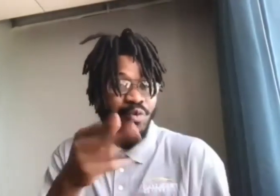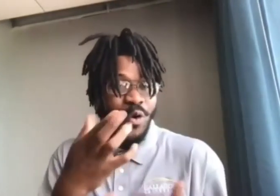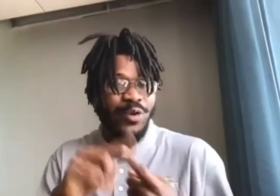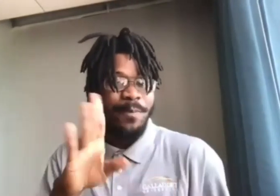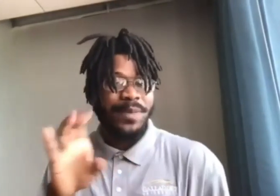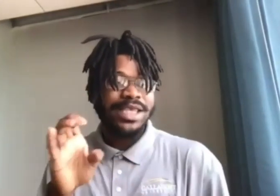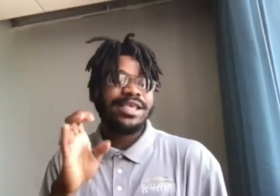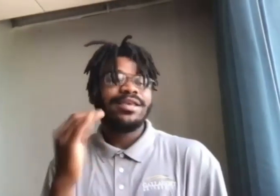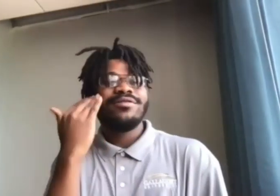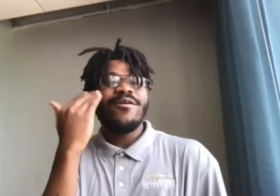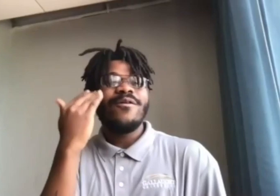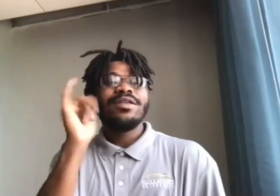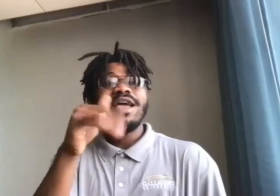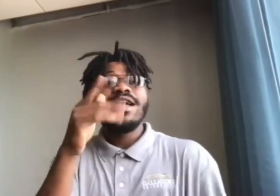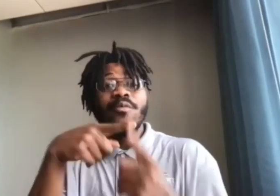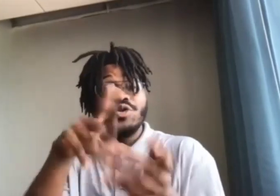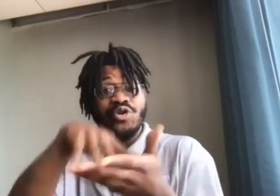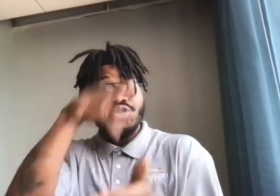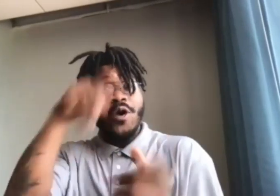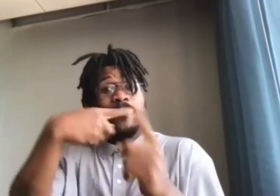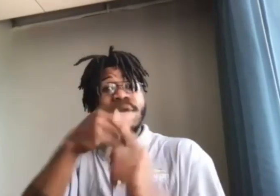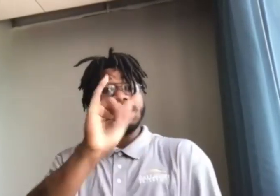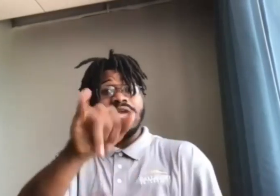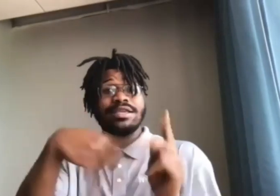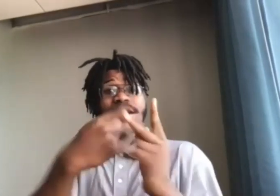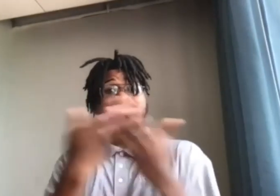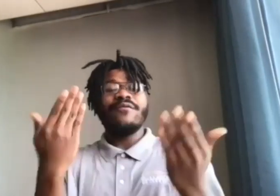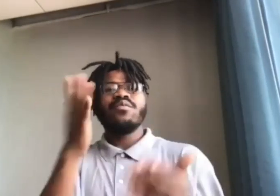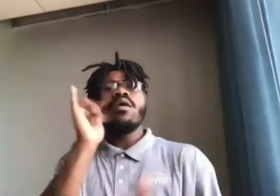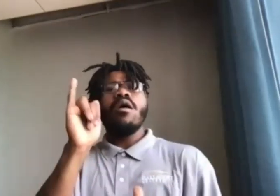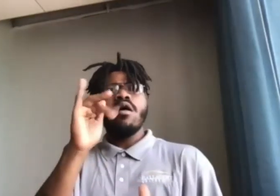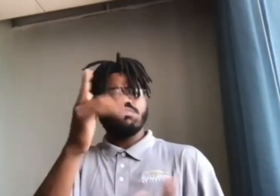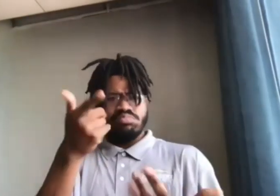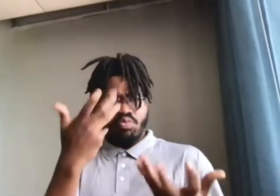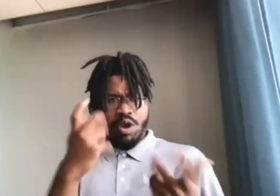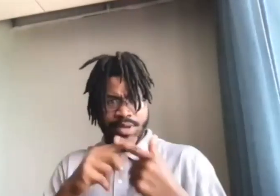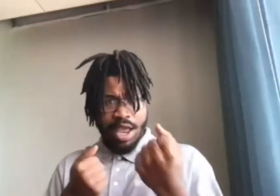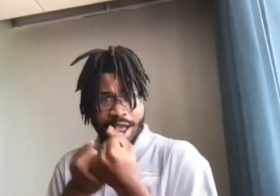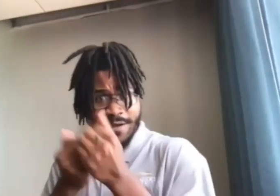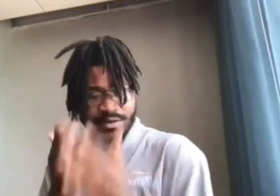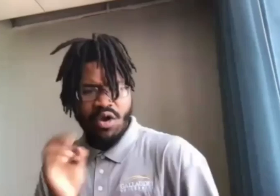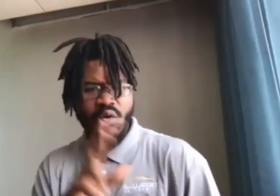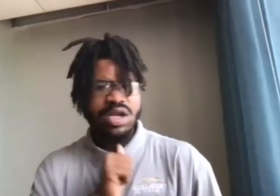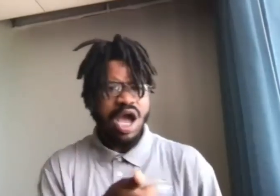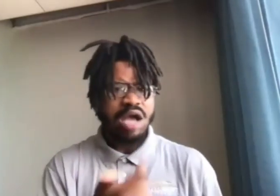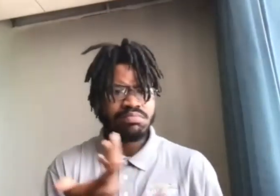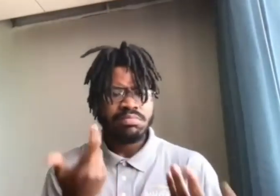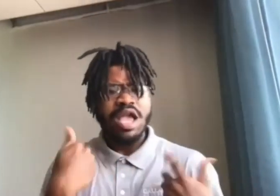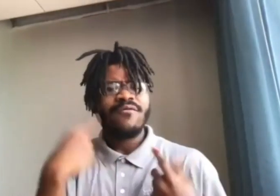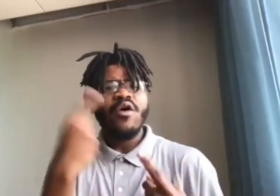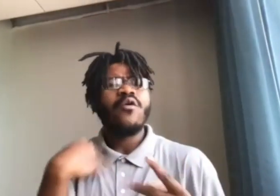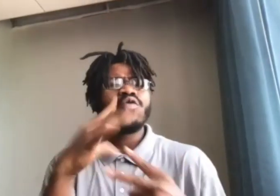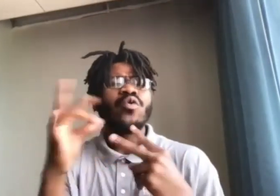Building those concepts of self, helping the student learn how to be and present themselves in space,